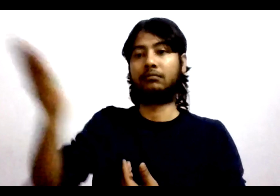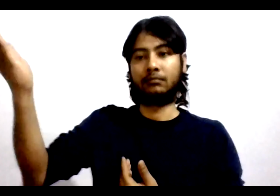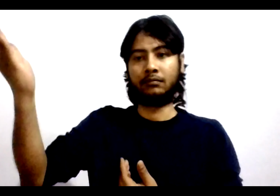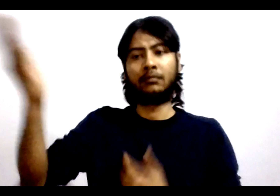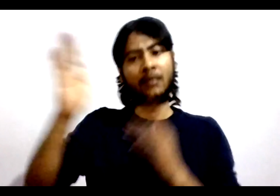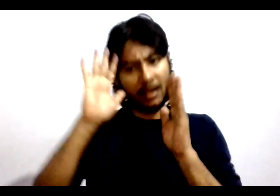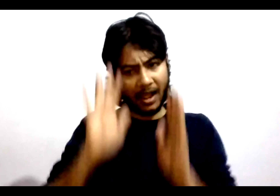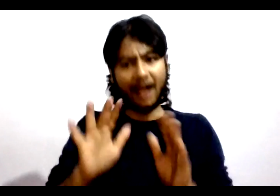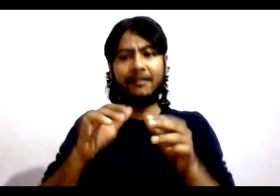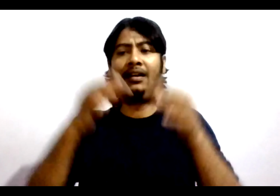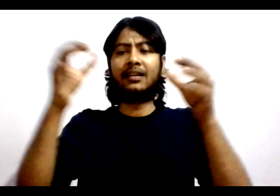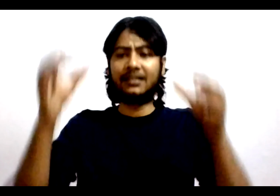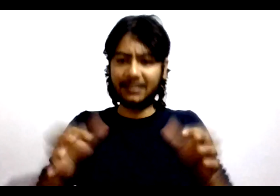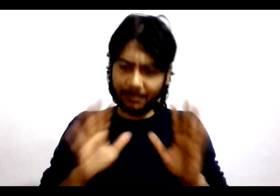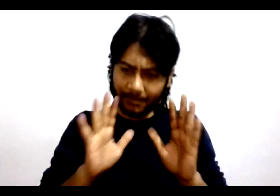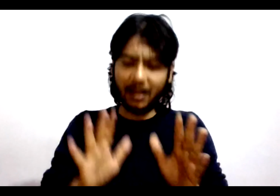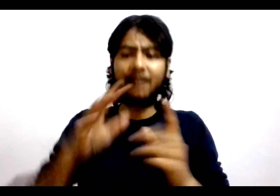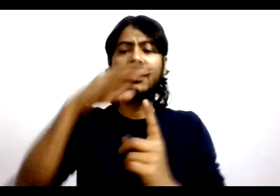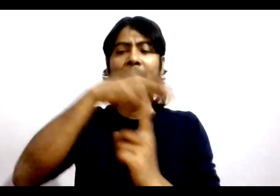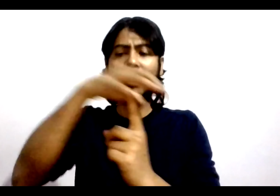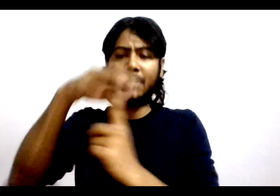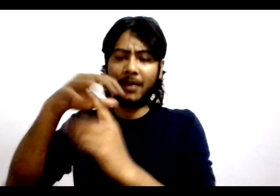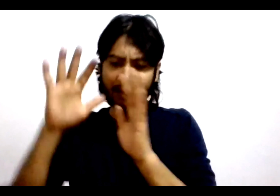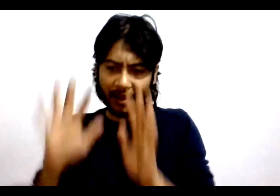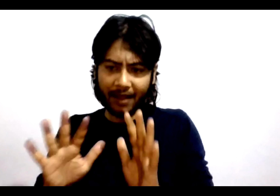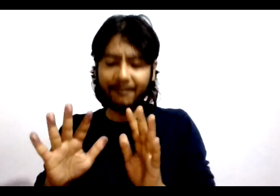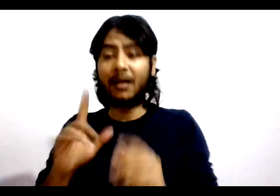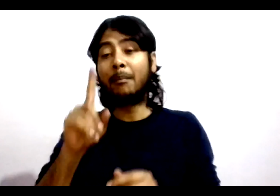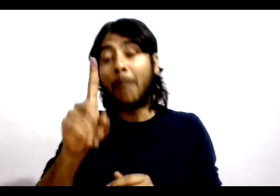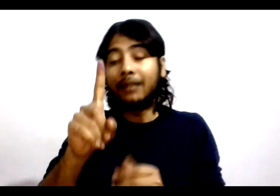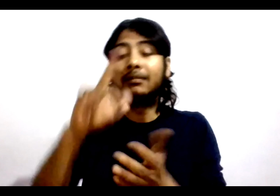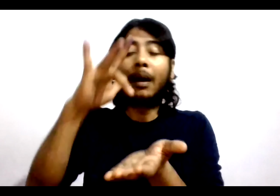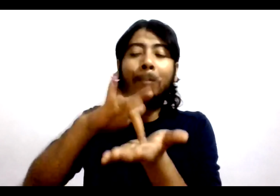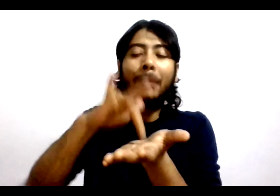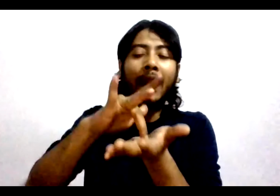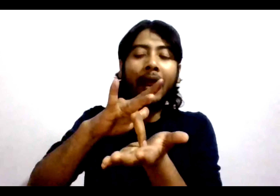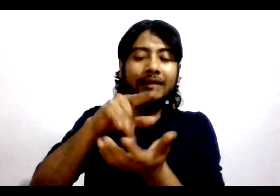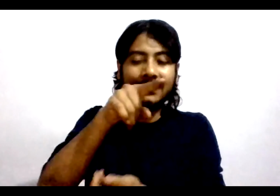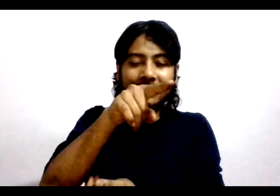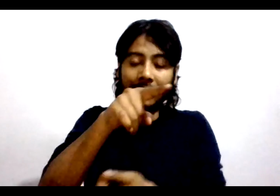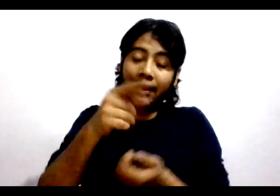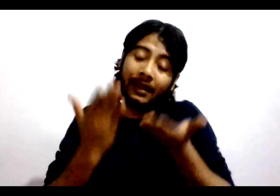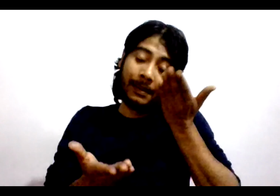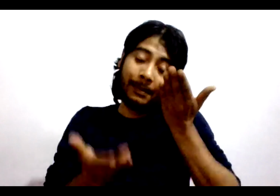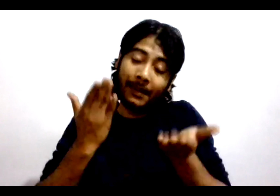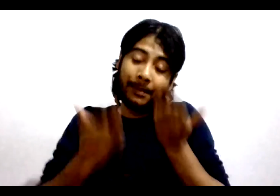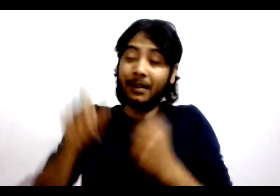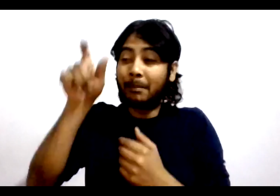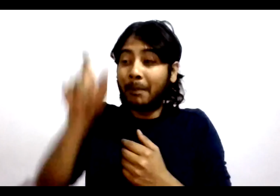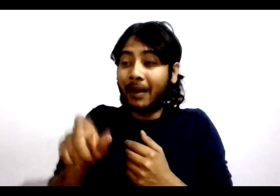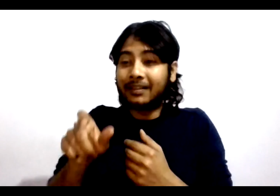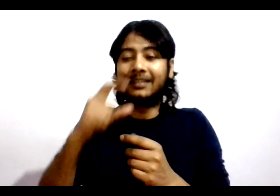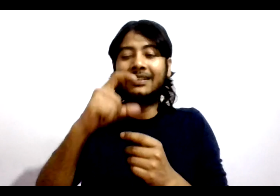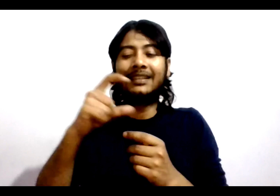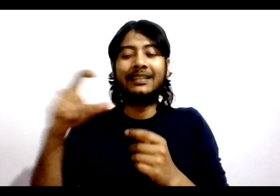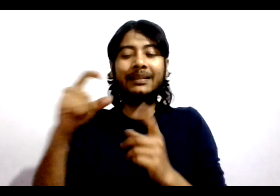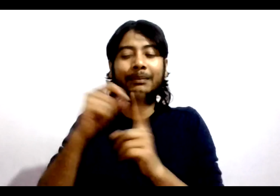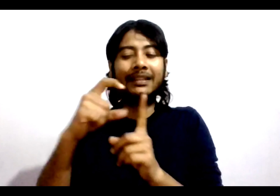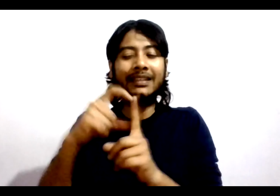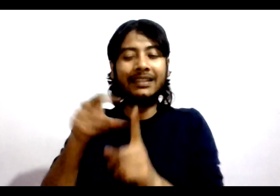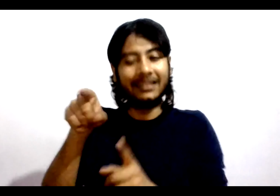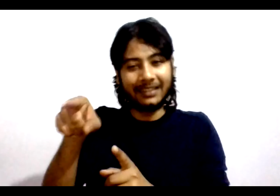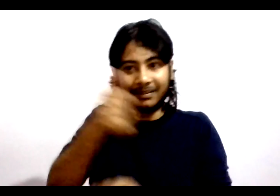states, these positions are filled by political appointees who sometimes are not very interested to take action against their